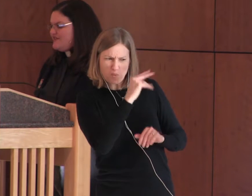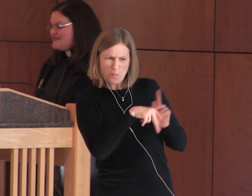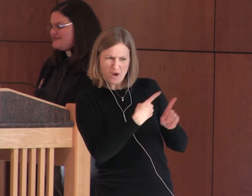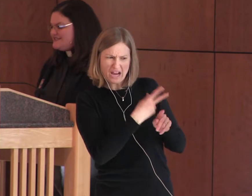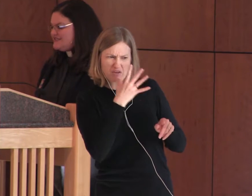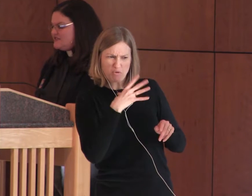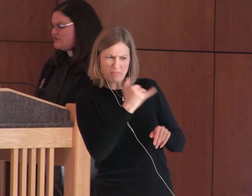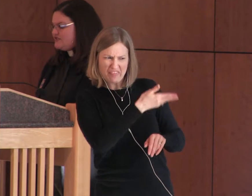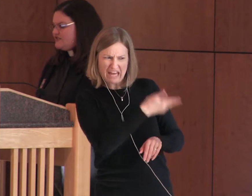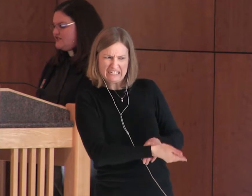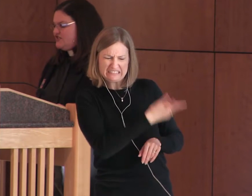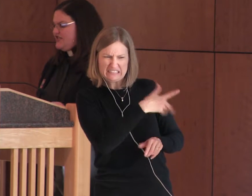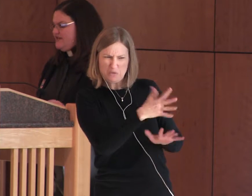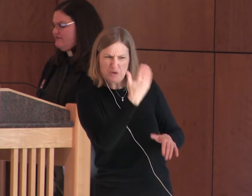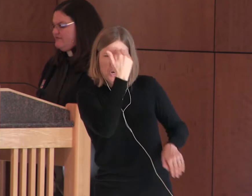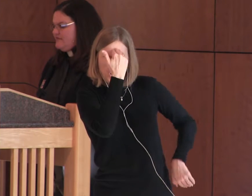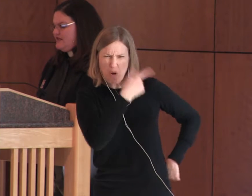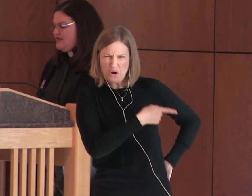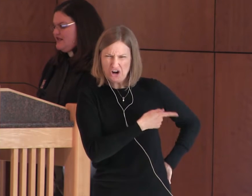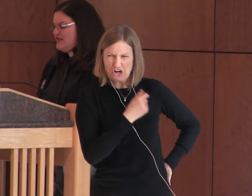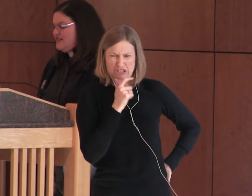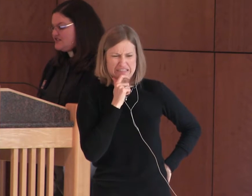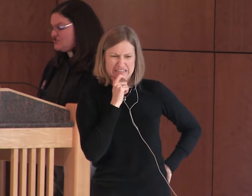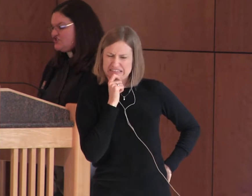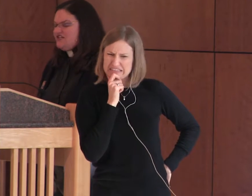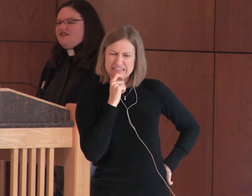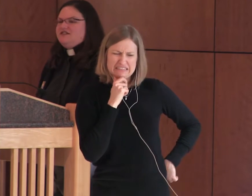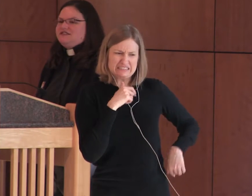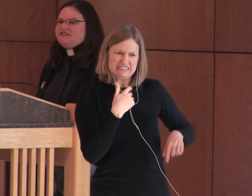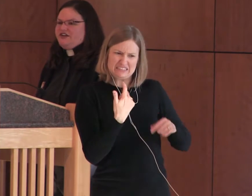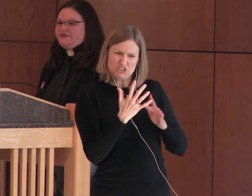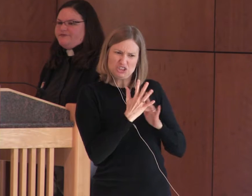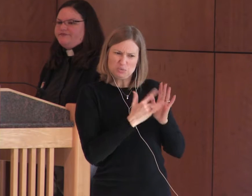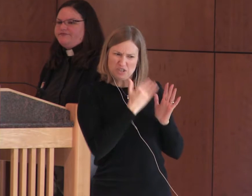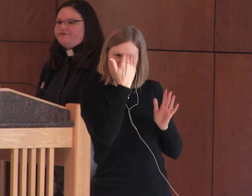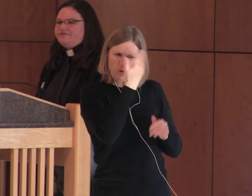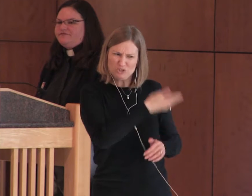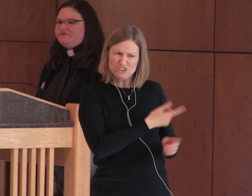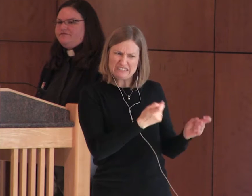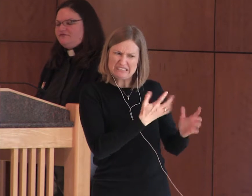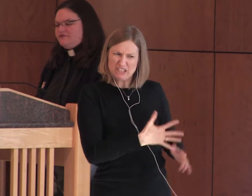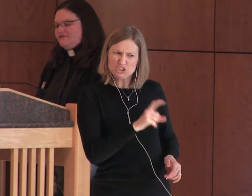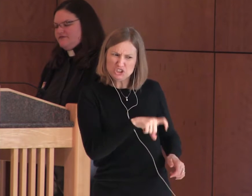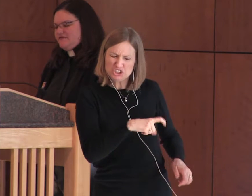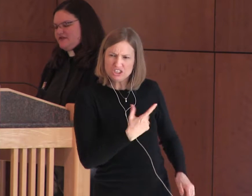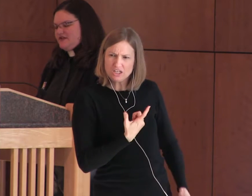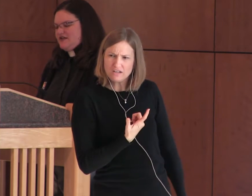of woman this is who is touching him, that she is a sinner.'"